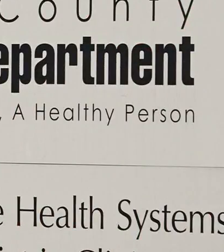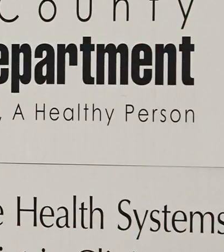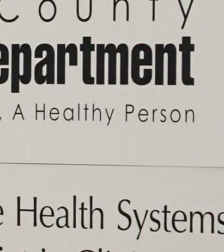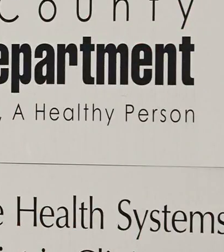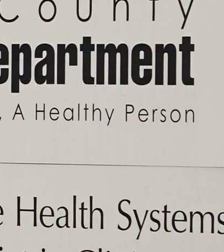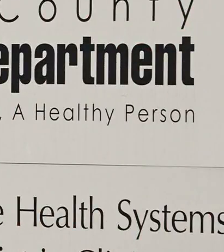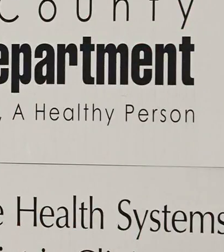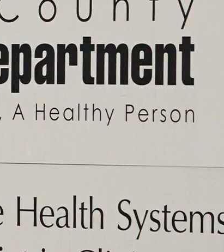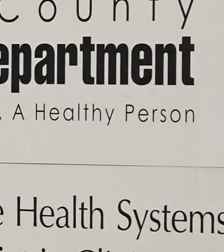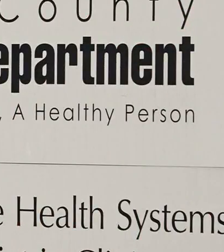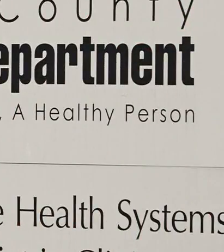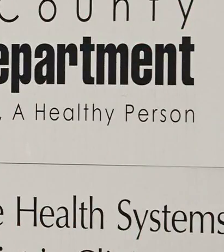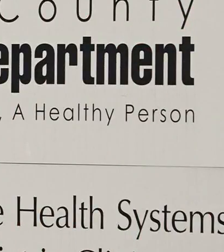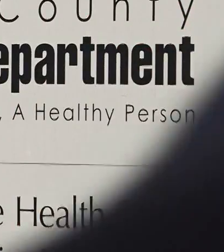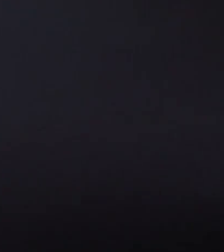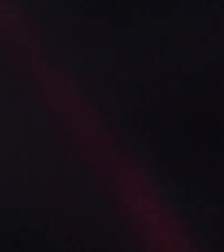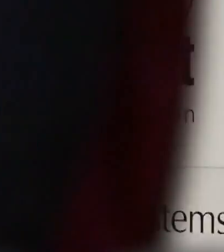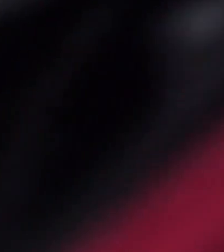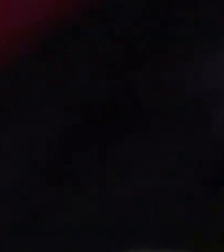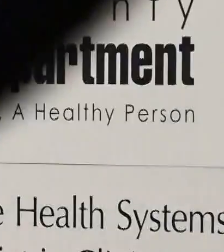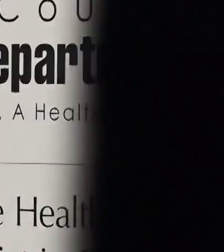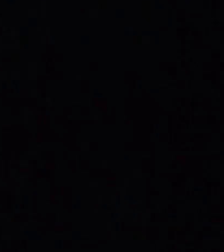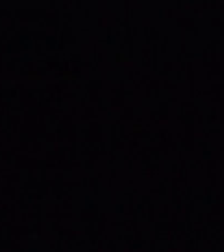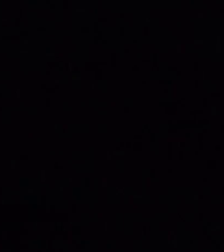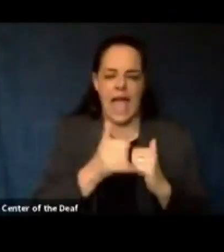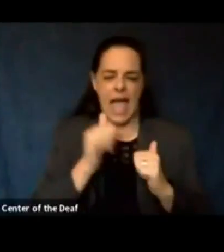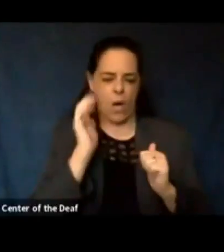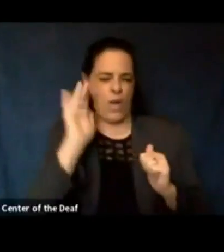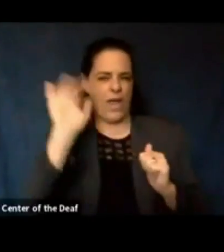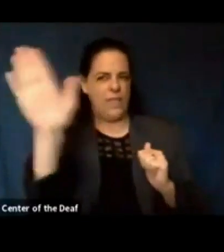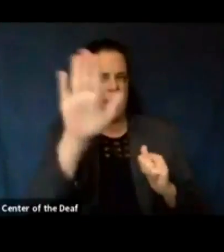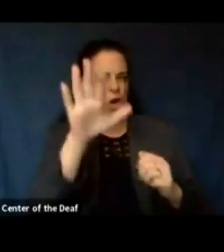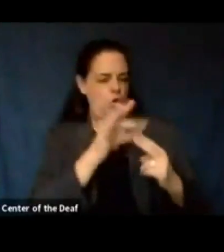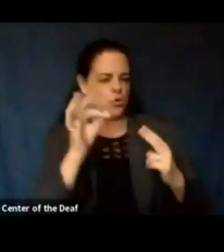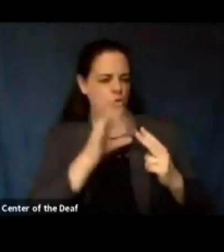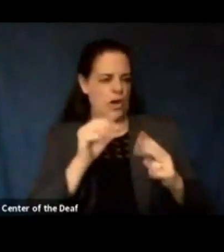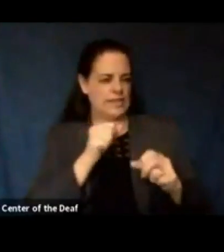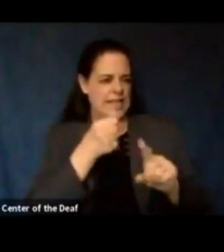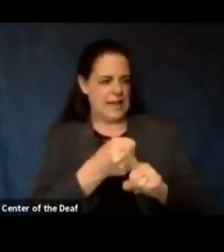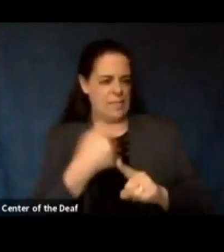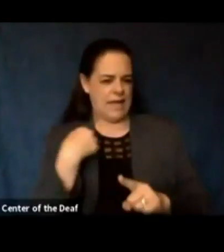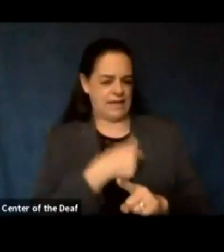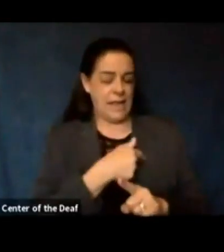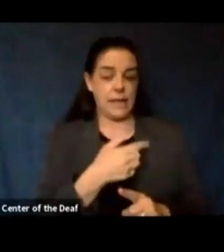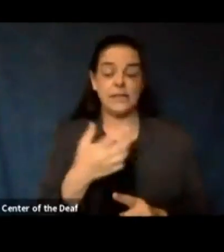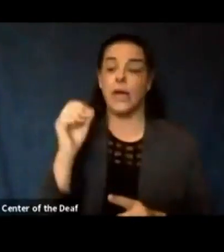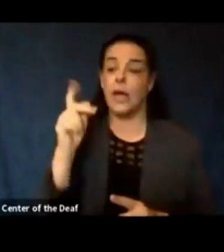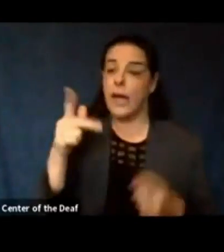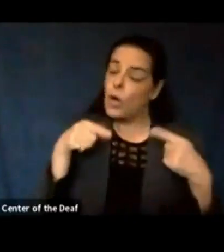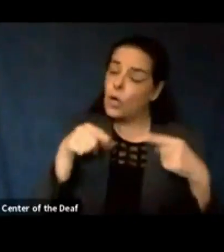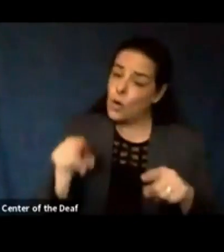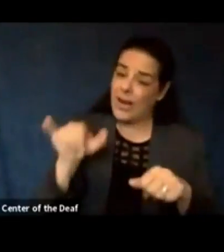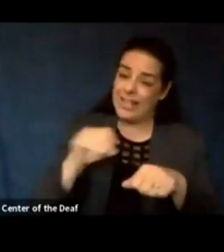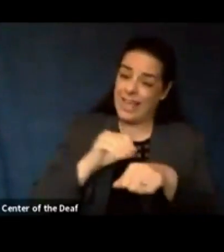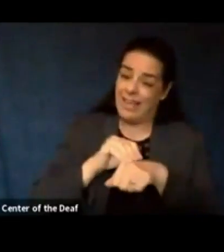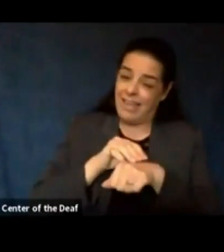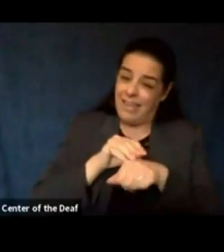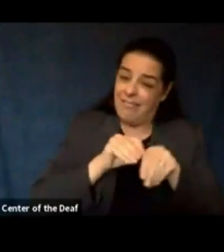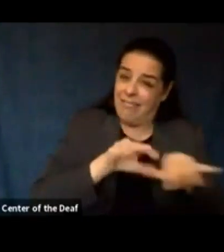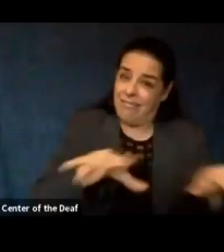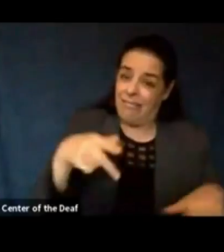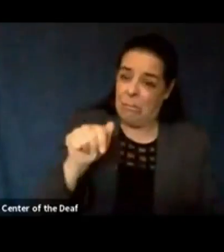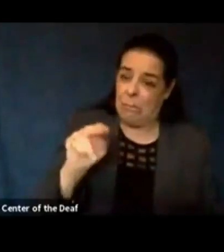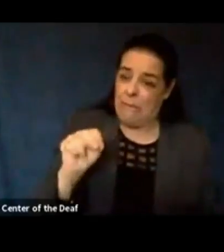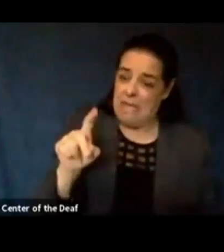not social distance put the rest of us at risk. During COVID-19, during a pandemic, our personal choices